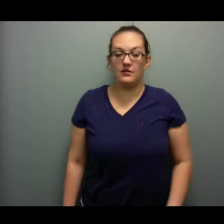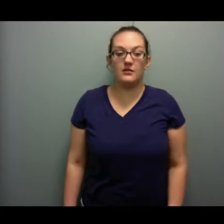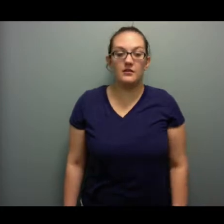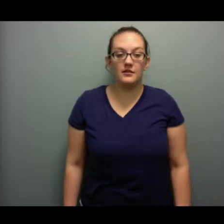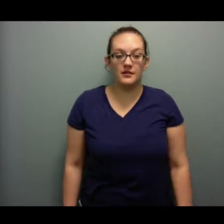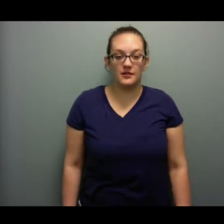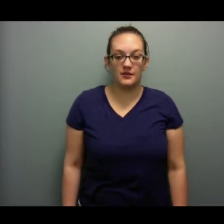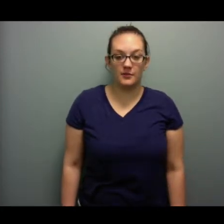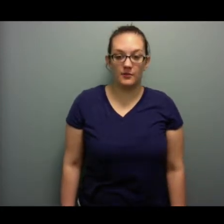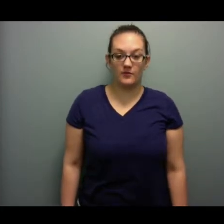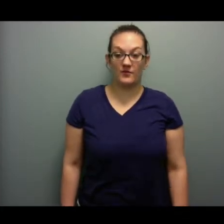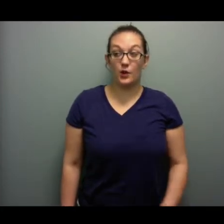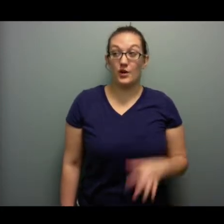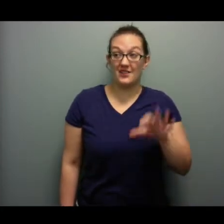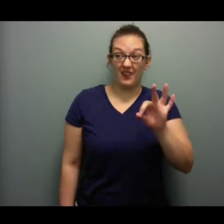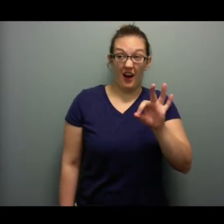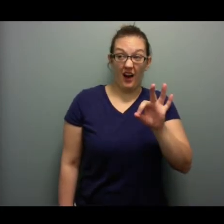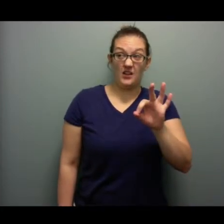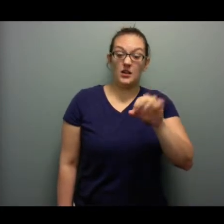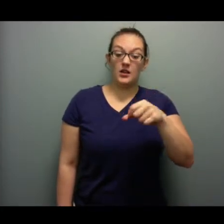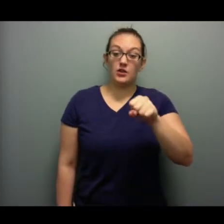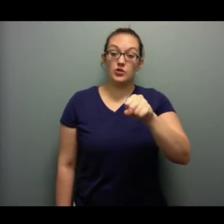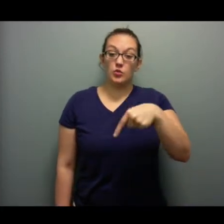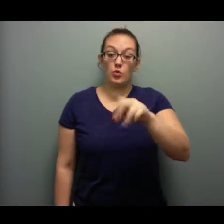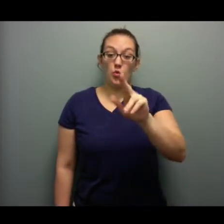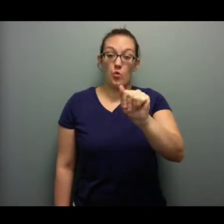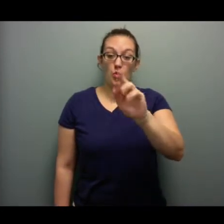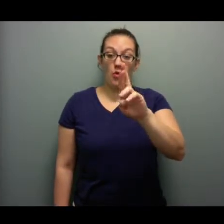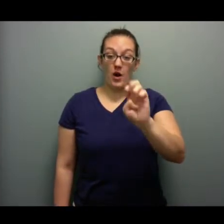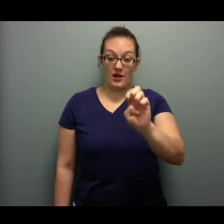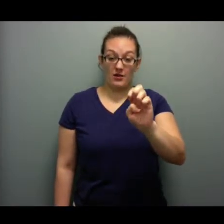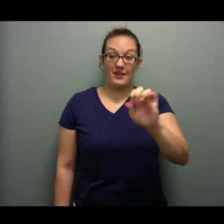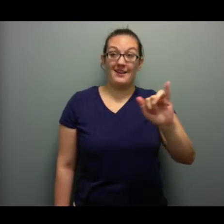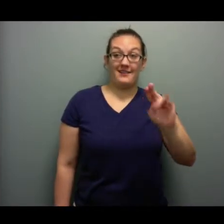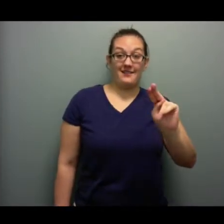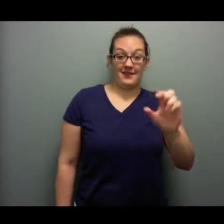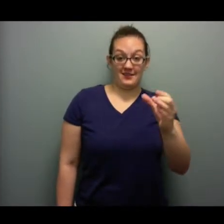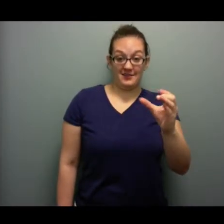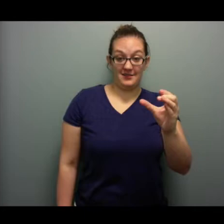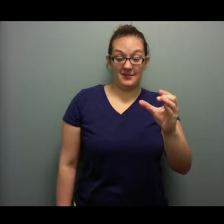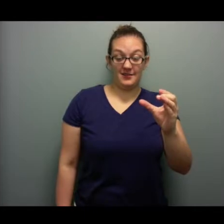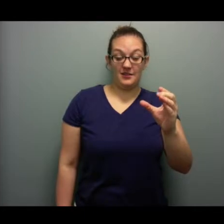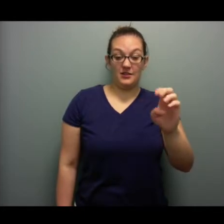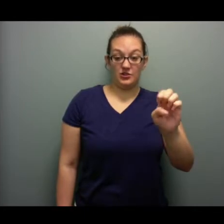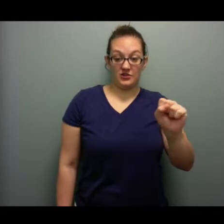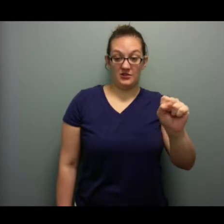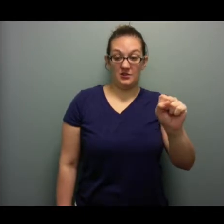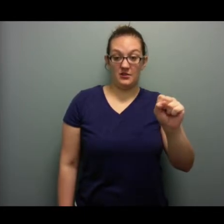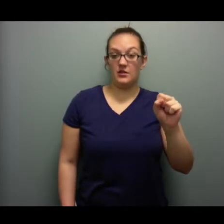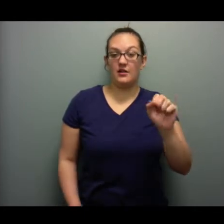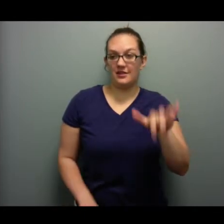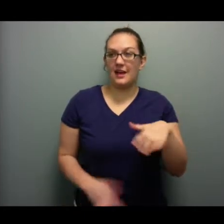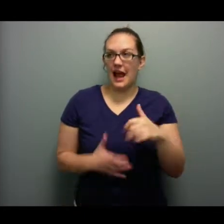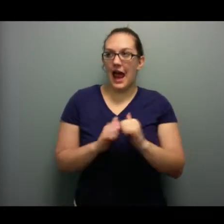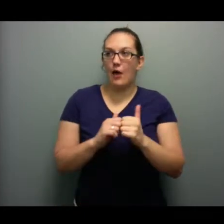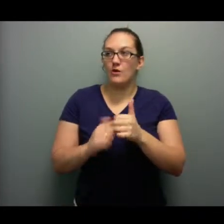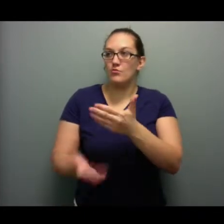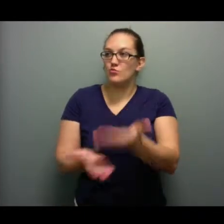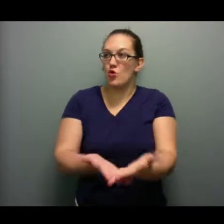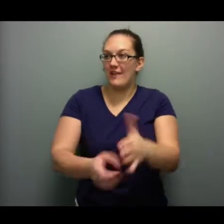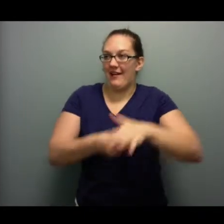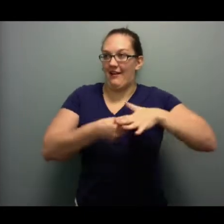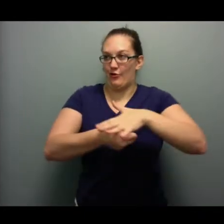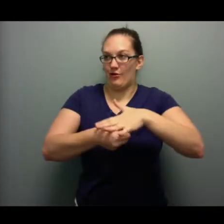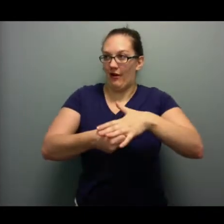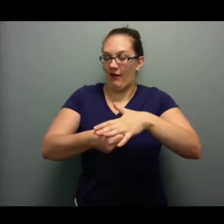9 square inches. Okay, so we measure area with squares. Okay, that's a really important concept that we want you to think about. Okay, all right, what I'd like you to